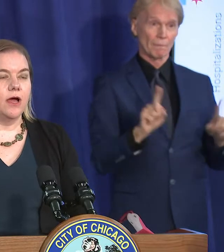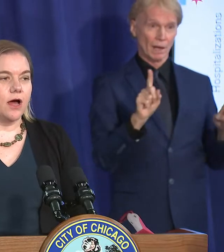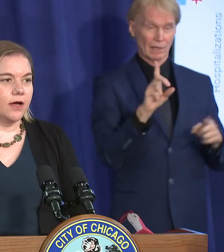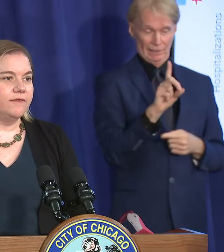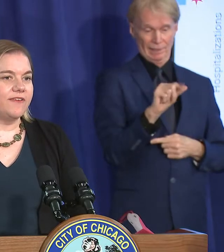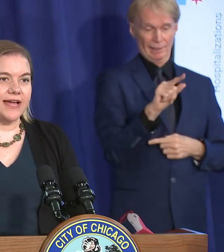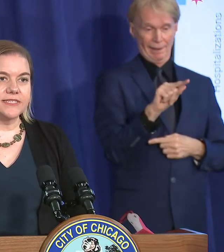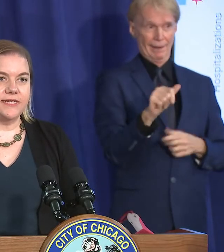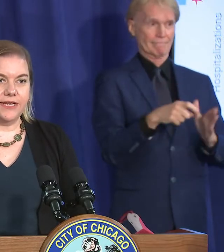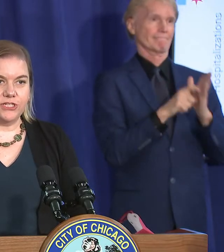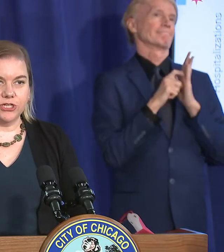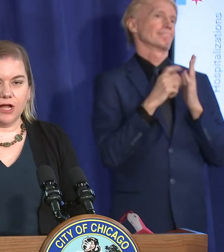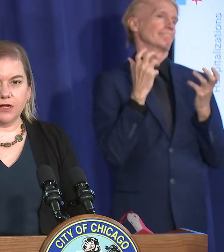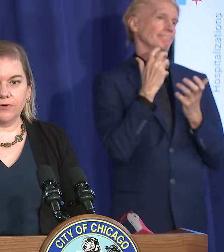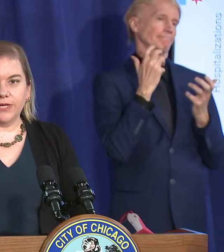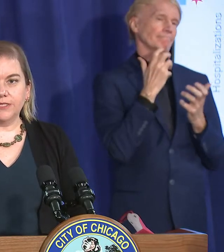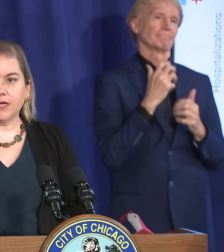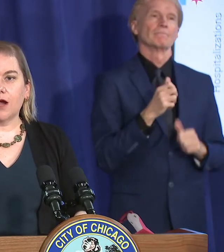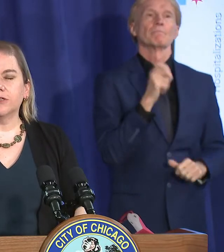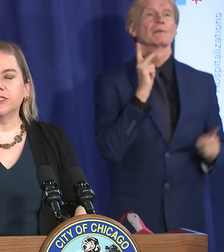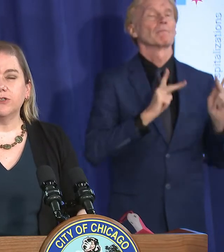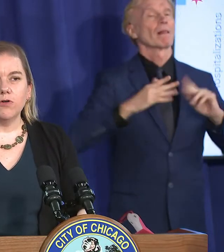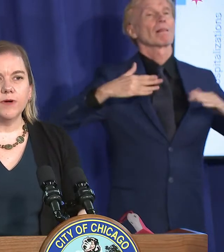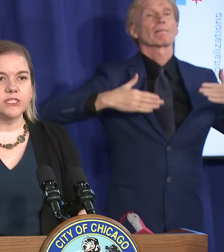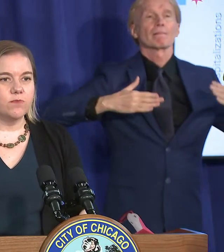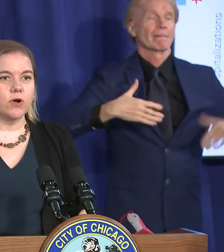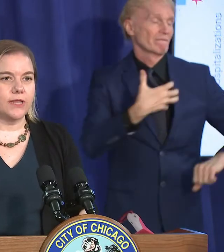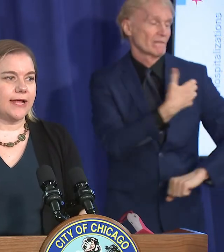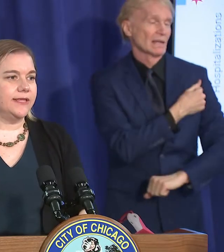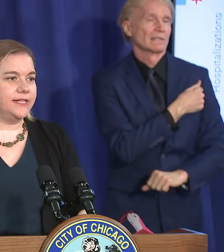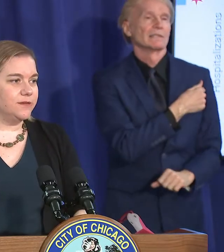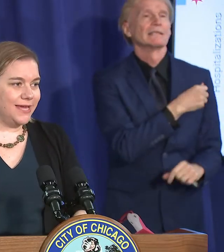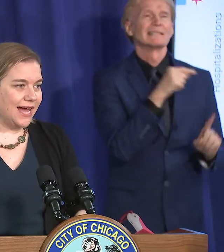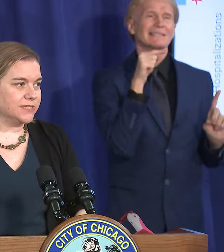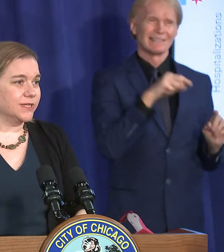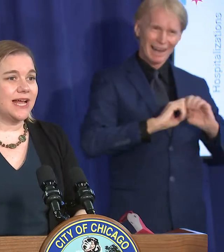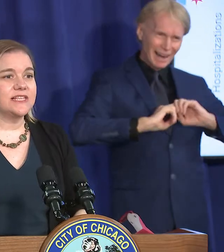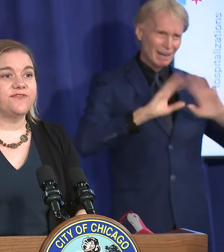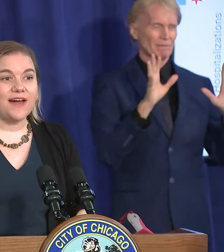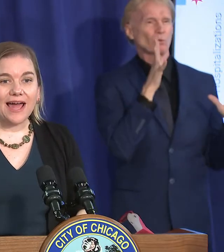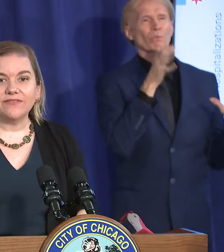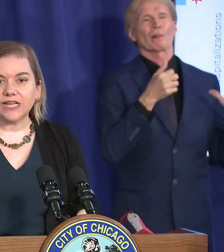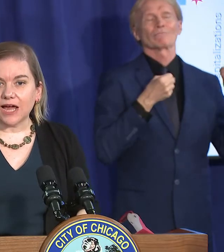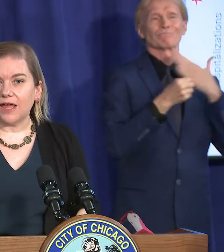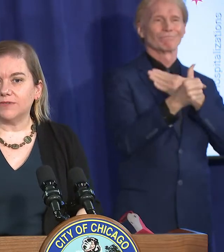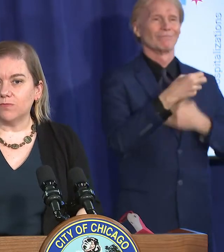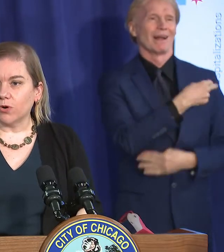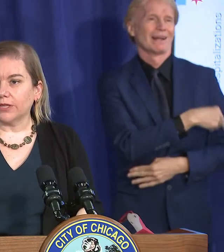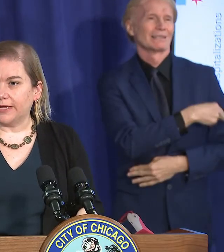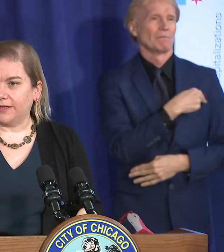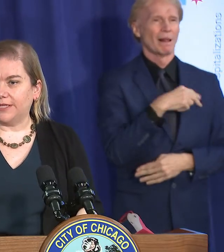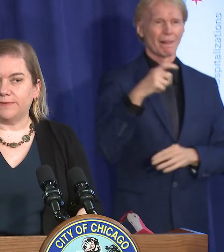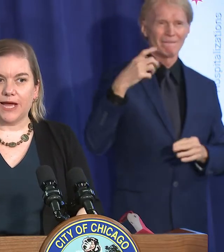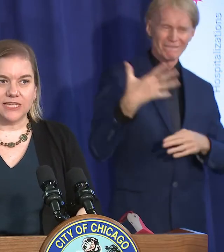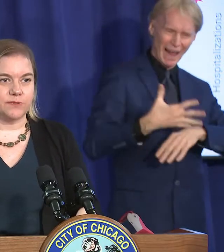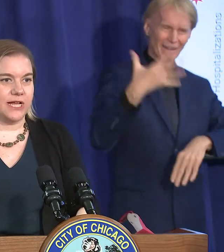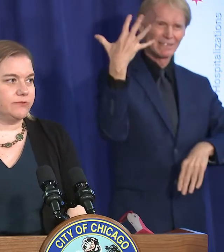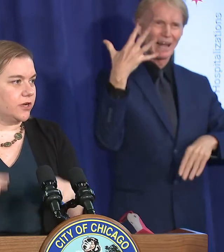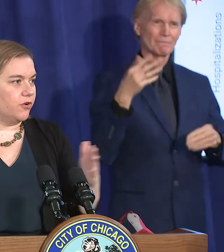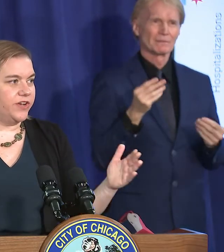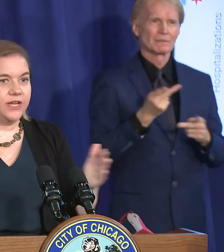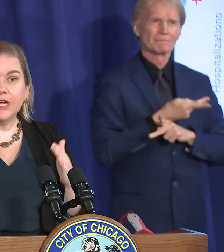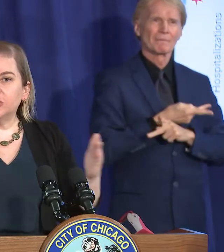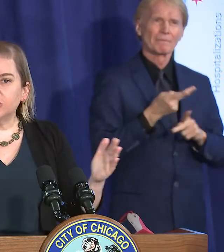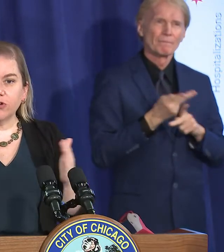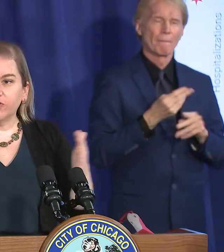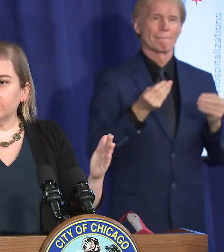out. Unvaccinated Chicagoans are so much more likely to be hospitalized, 5 times more likely to be hospitalized